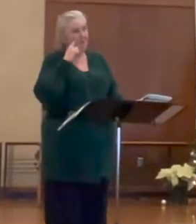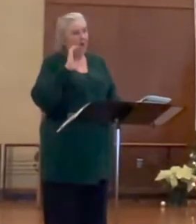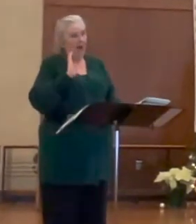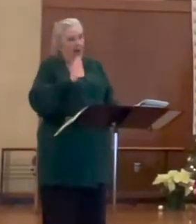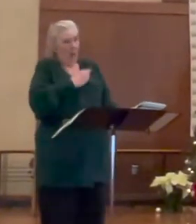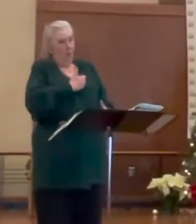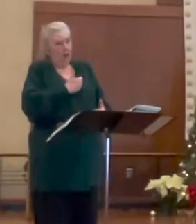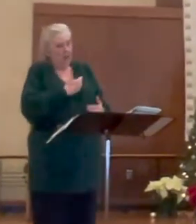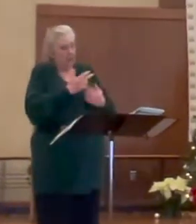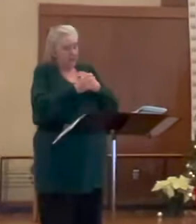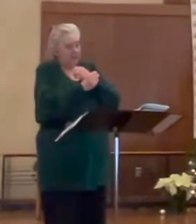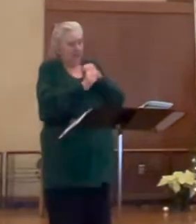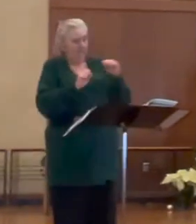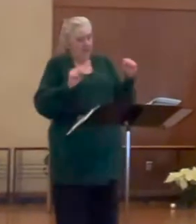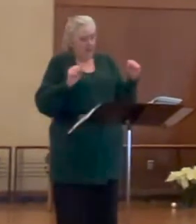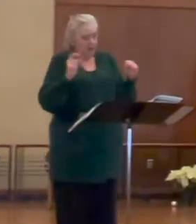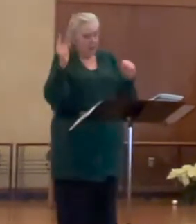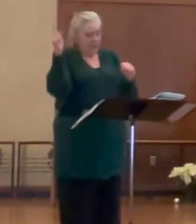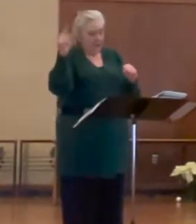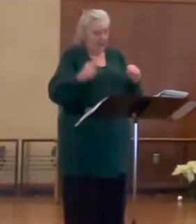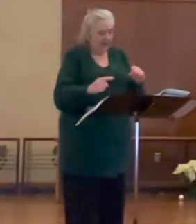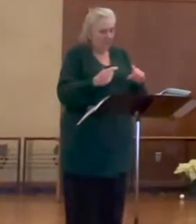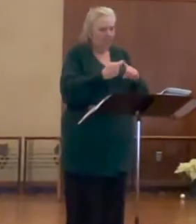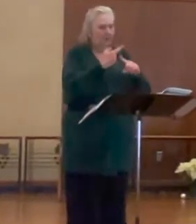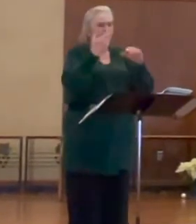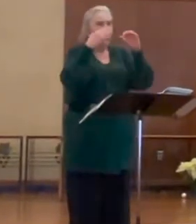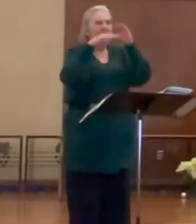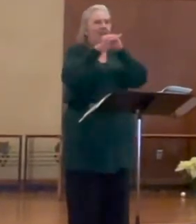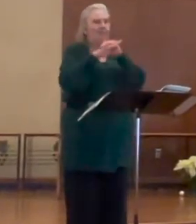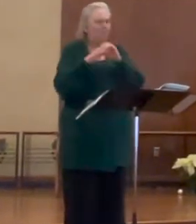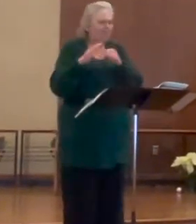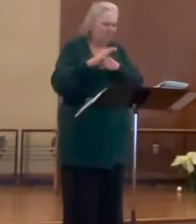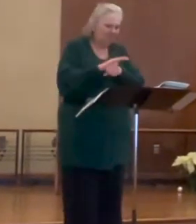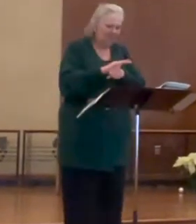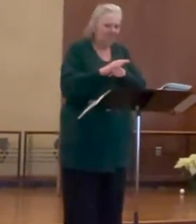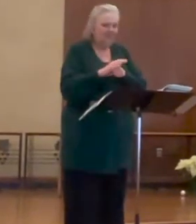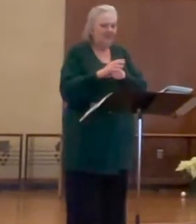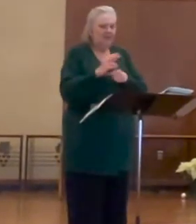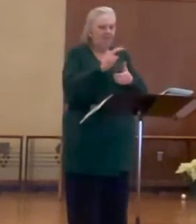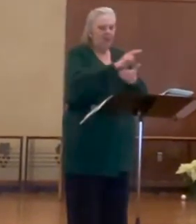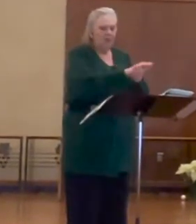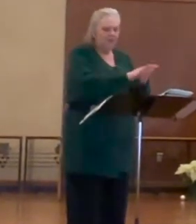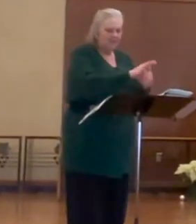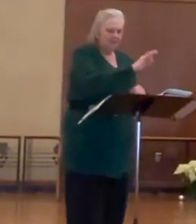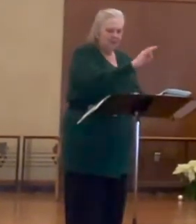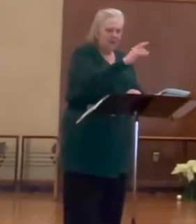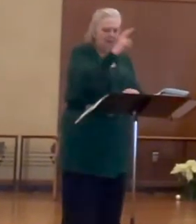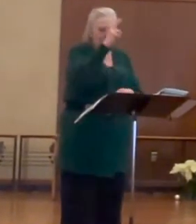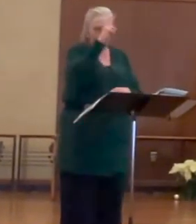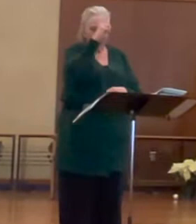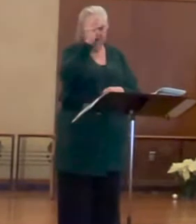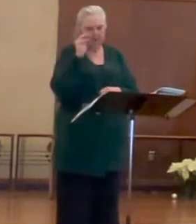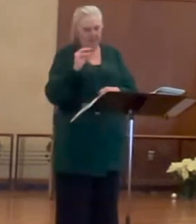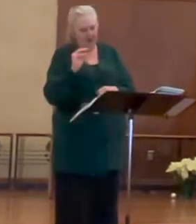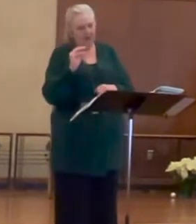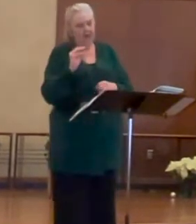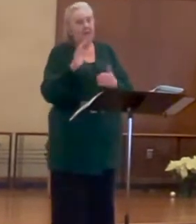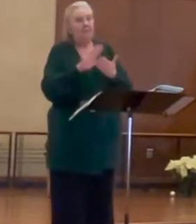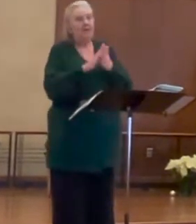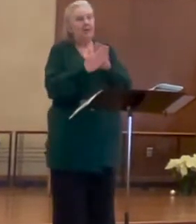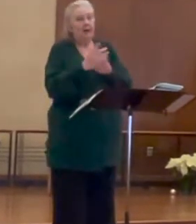down from heaven, was incarnate of the Holy Spirit and the Virgin Mary, and became truly